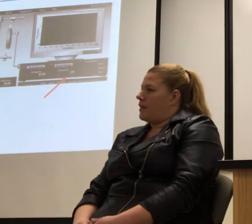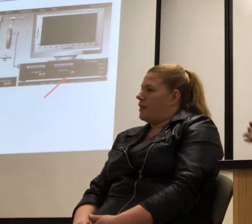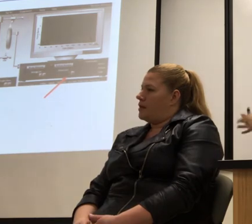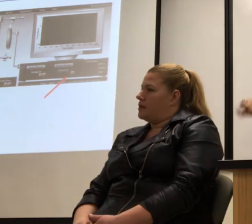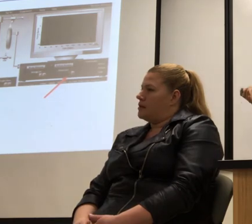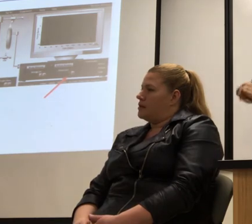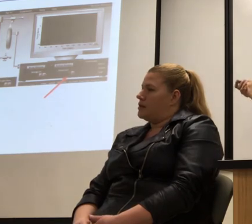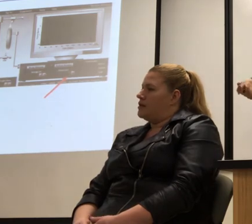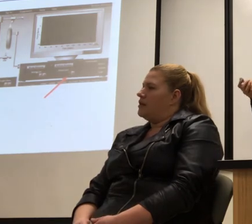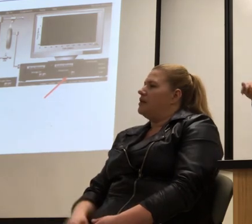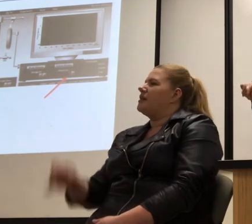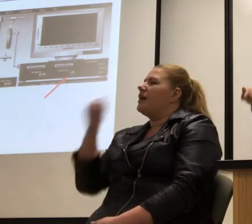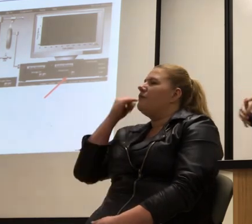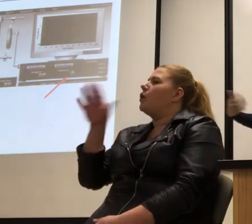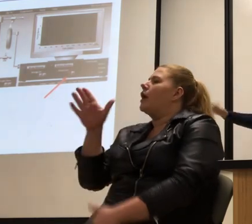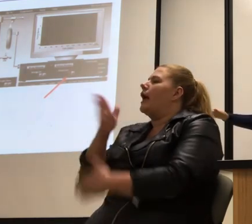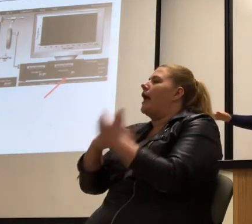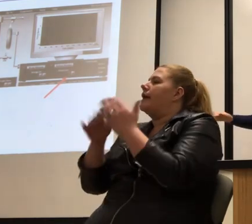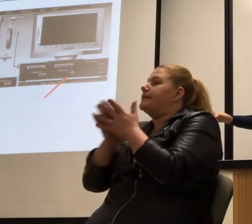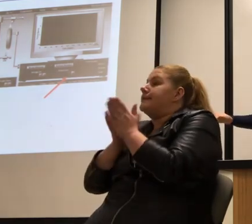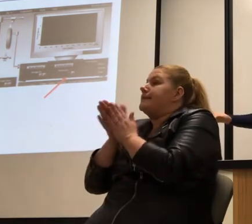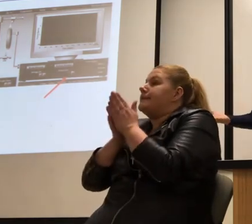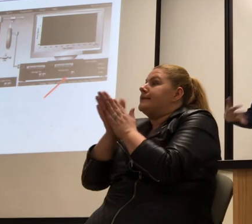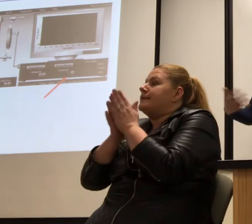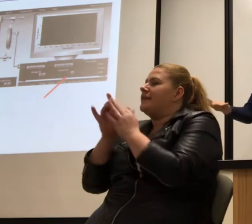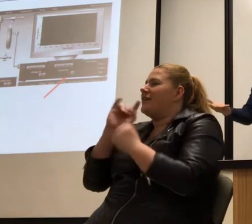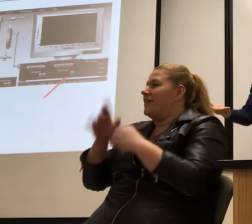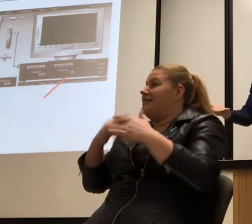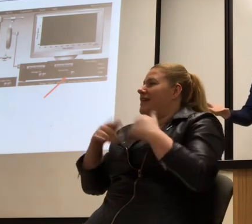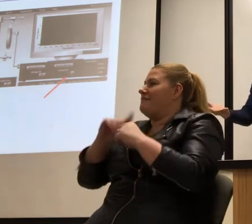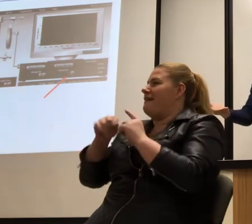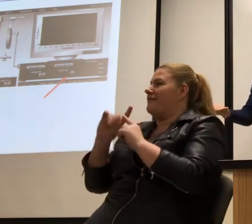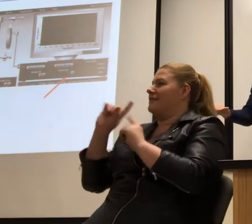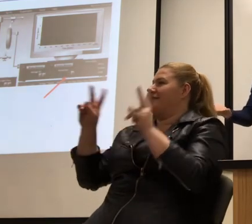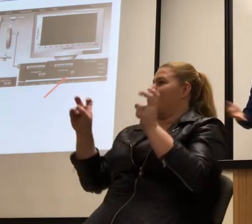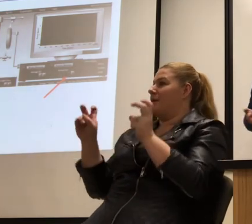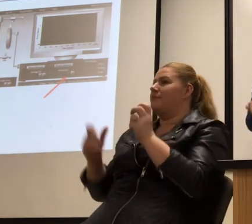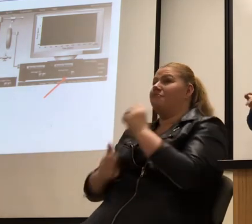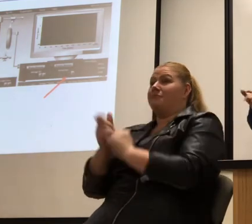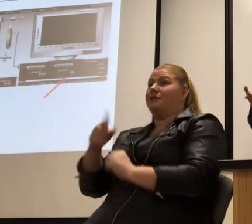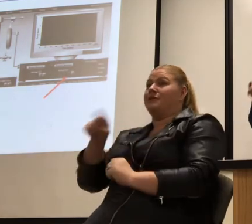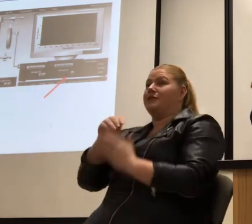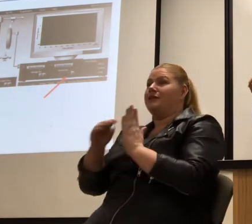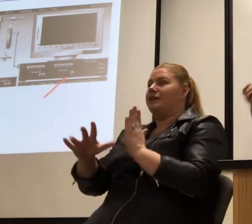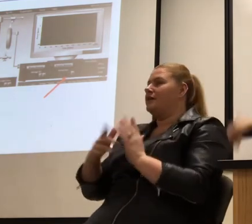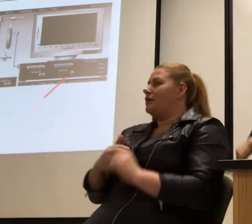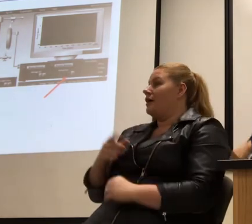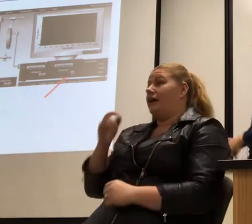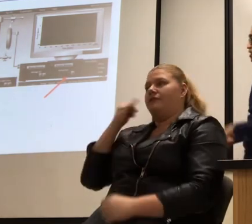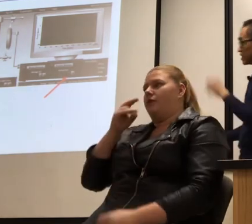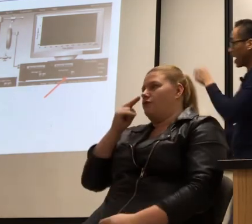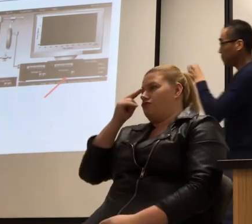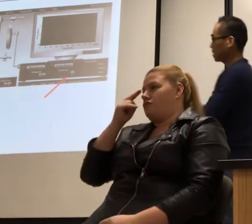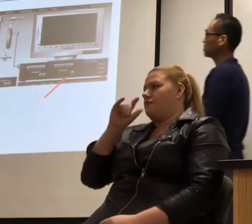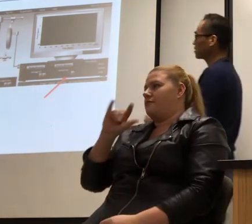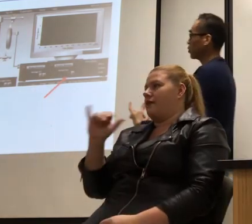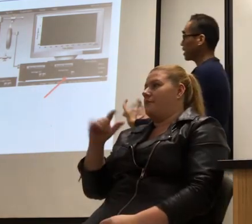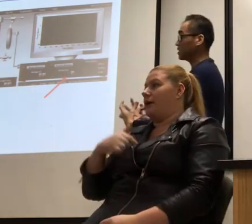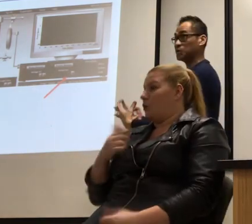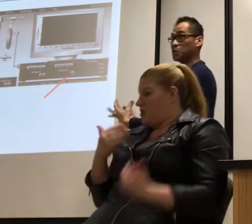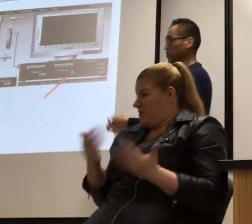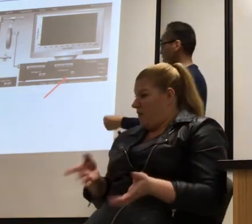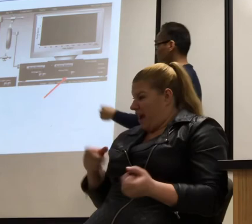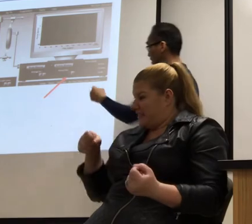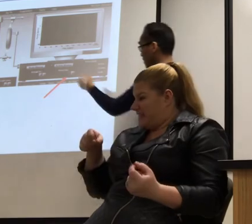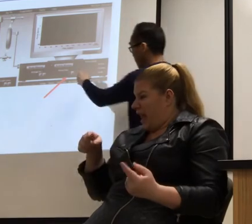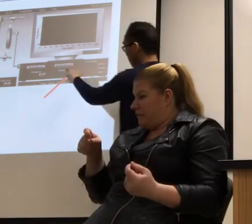Is like you start rubbing your hands together, you know, if you're excited about this stuff. Most students aren't, right? But if you're a nerd like me, you really, let's zap it, let's, what